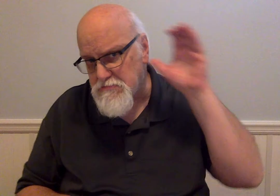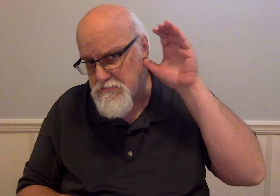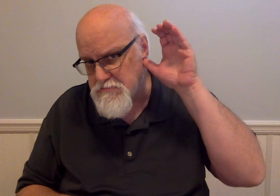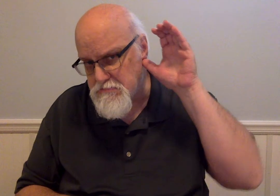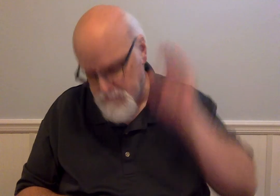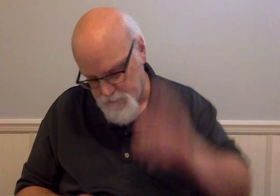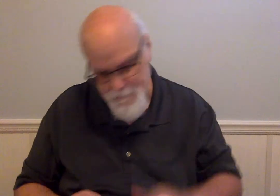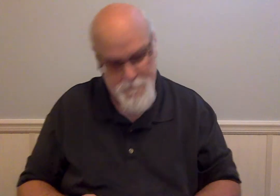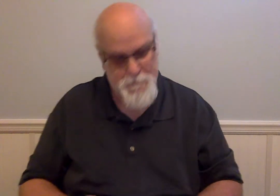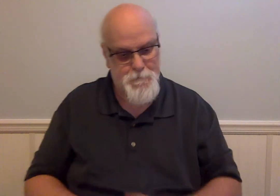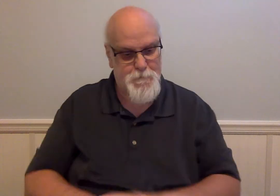the air. So listen.